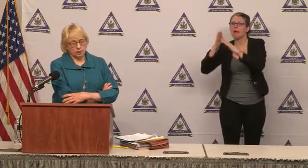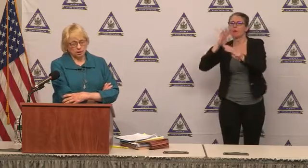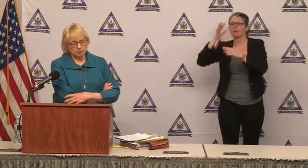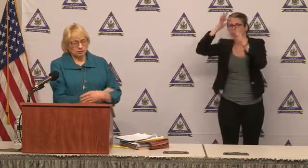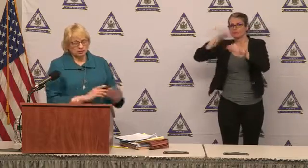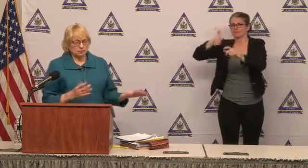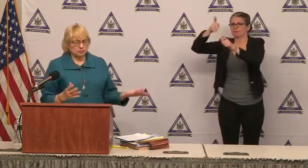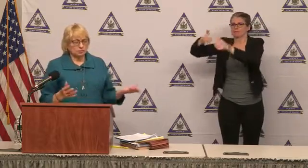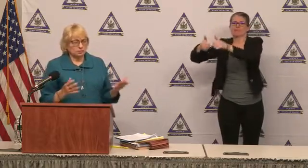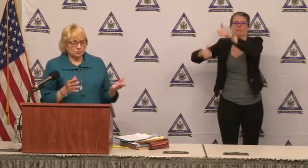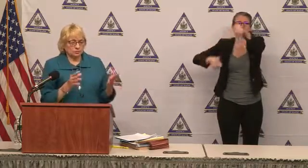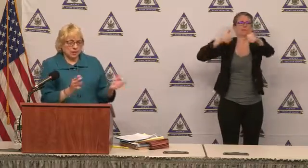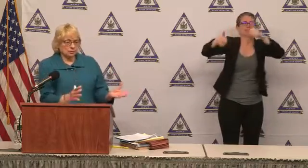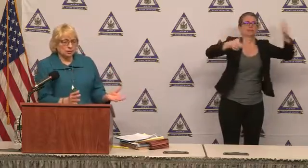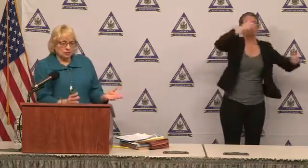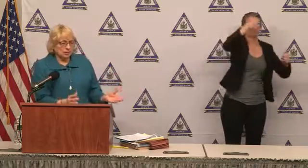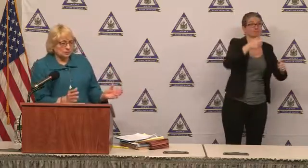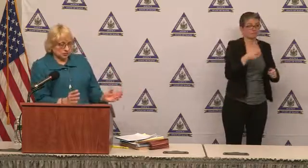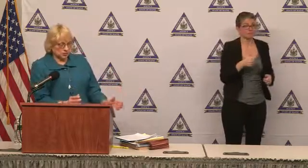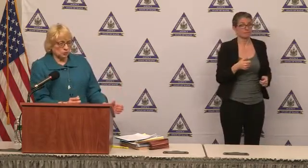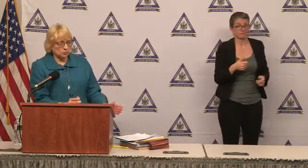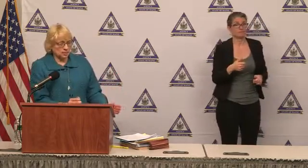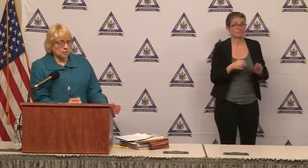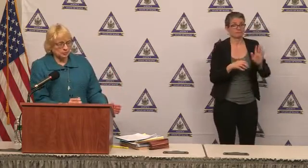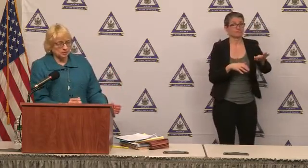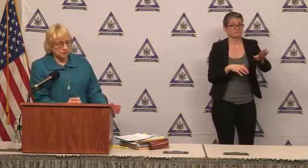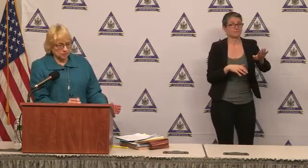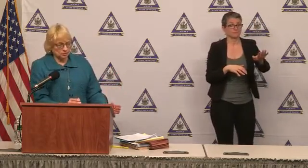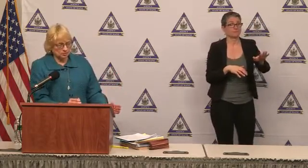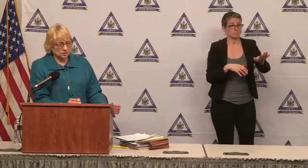But You know, they're on the ground seeing what's